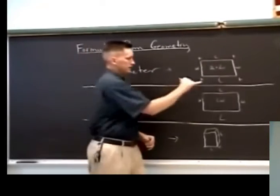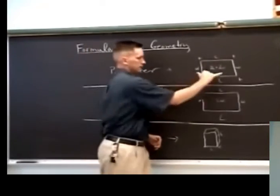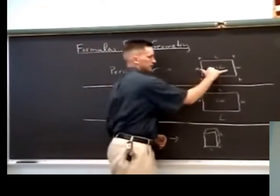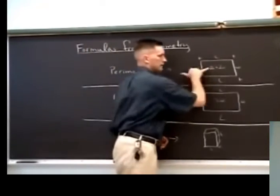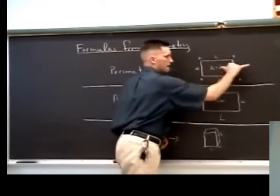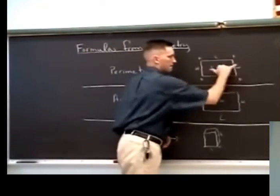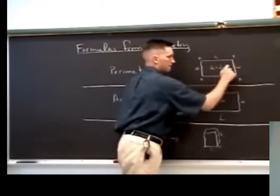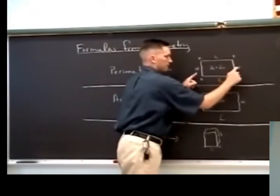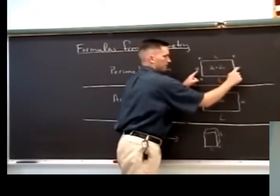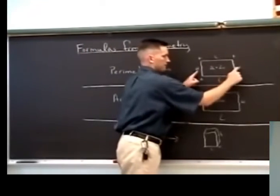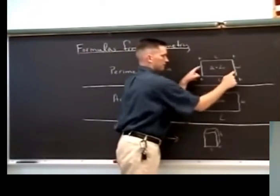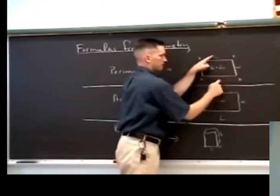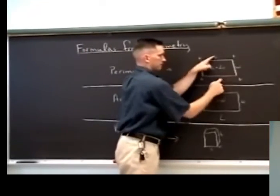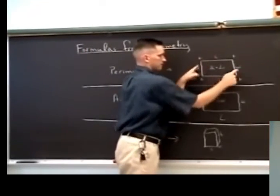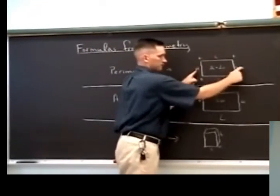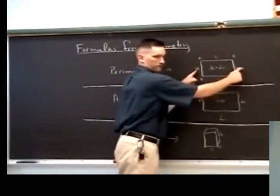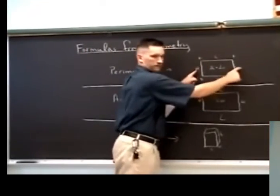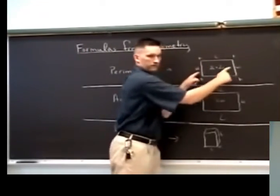lengths would always be the same measurement as well.